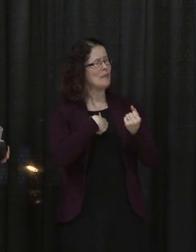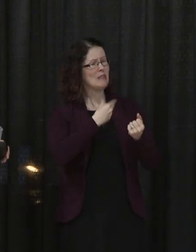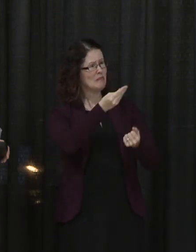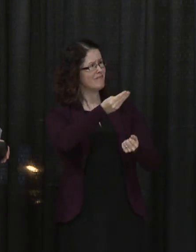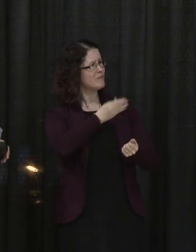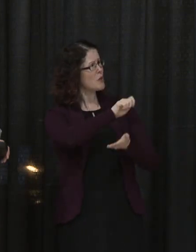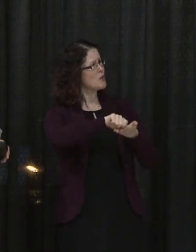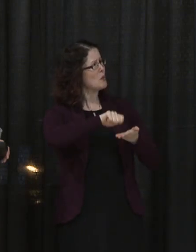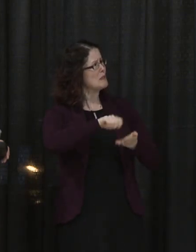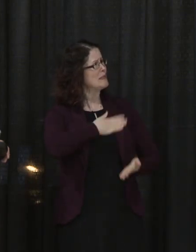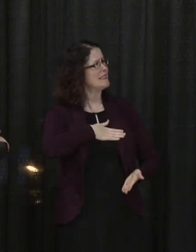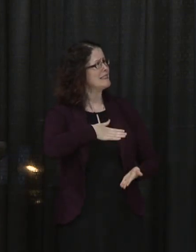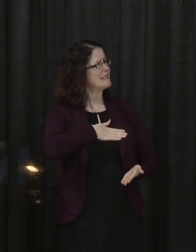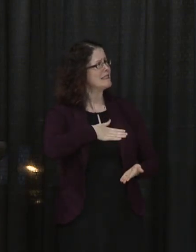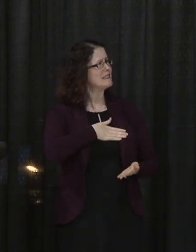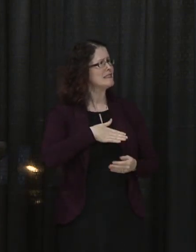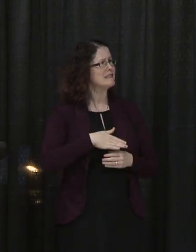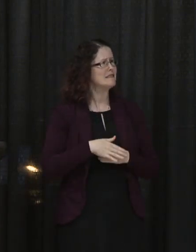get the class notes?"